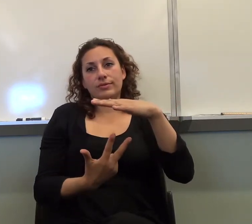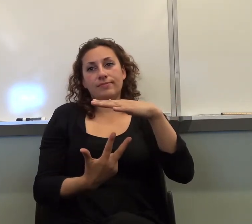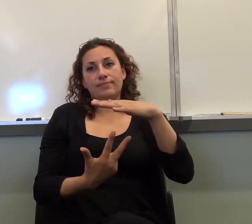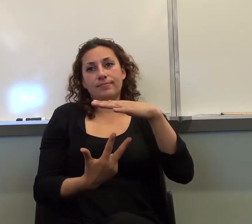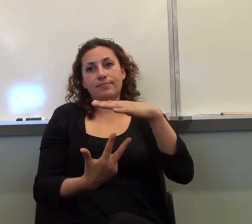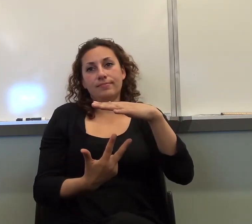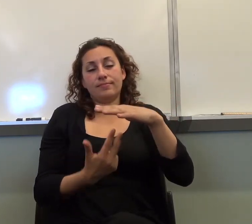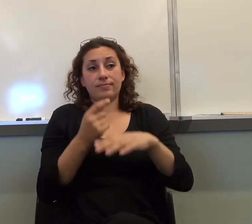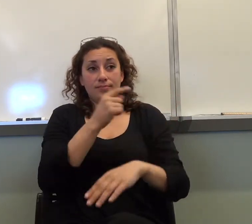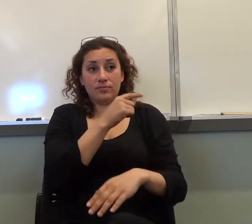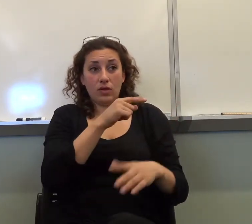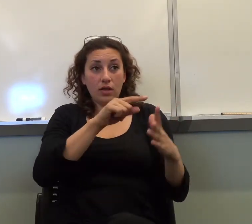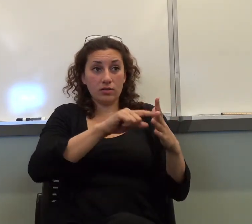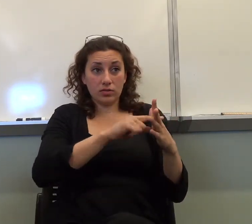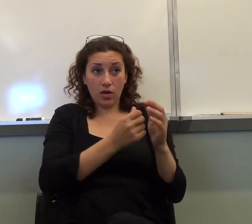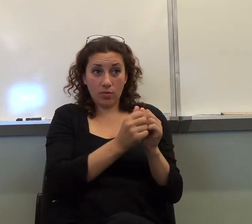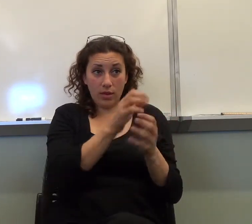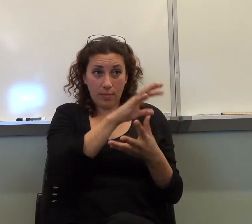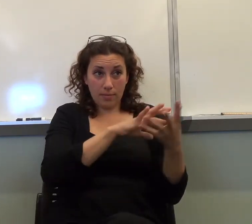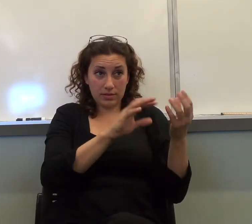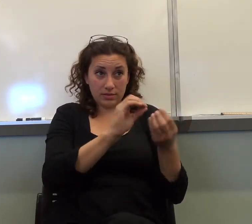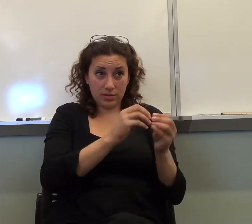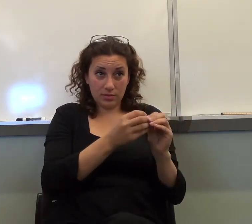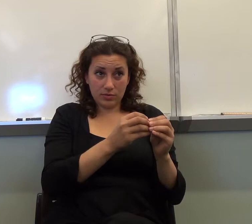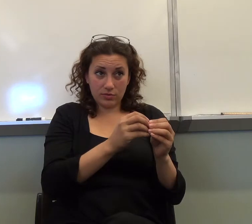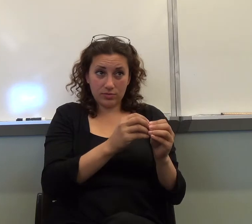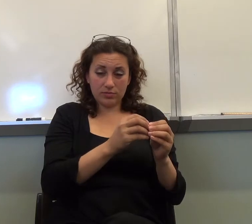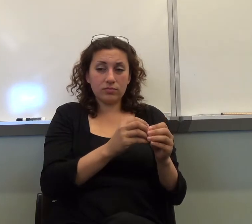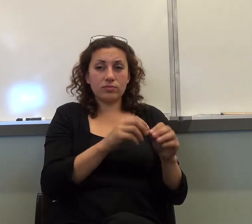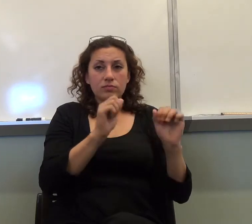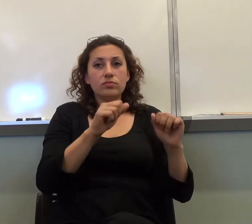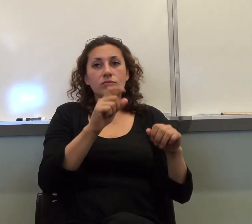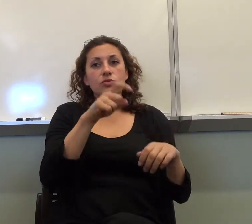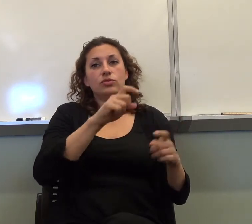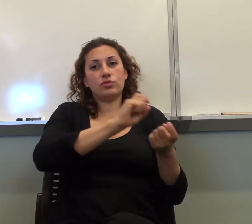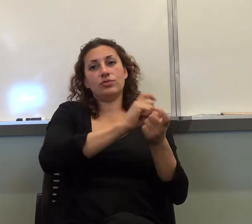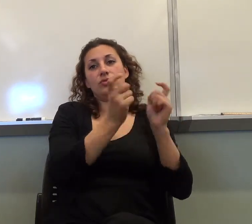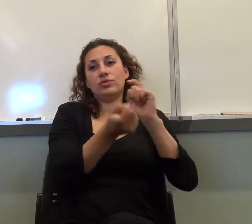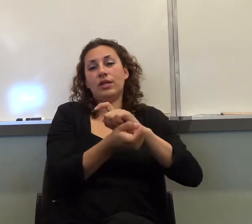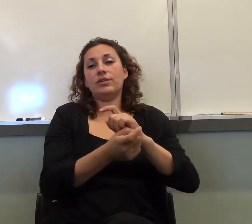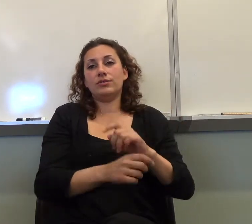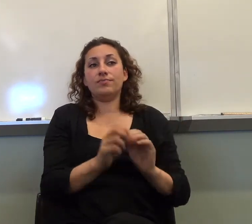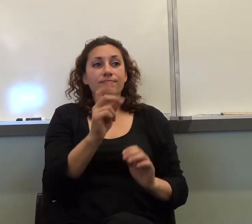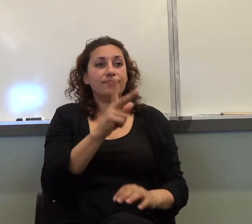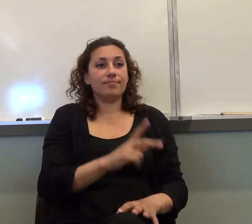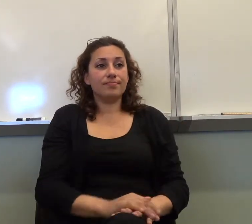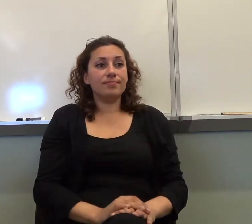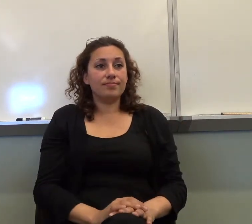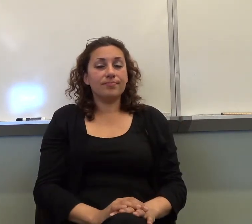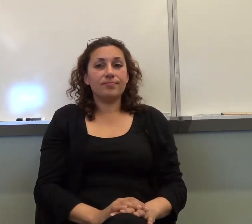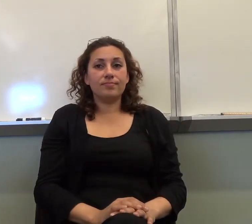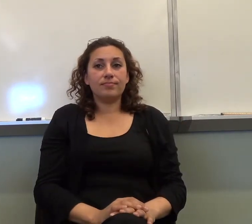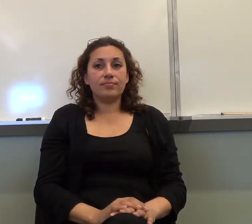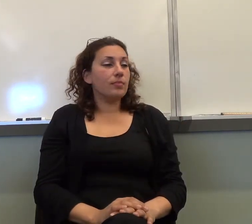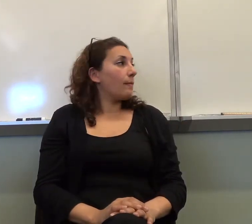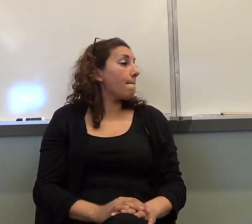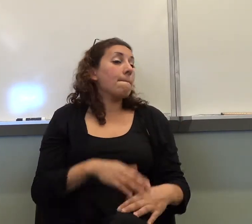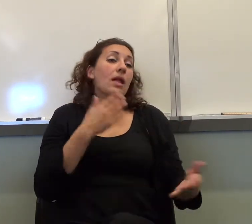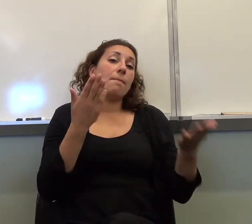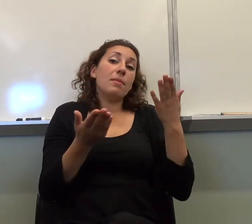they started with a mixed, you might want to write that as a mixed also. Chances are the answer in the book would be mixed. So I'm